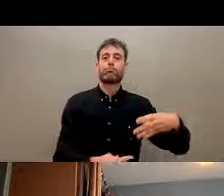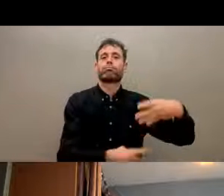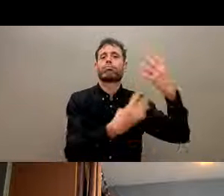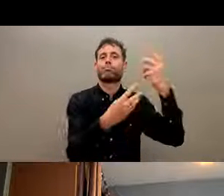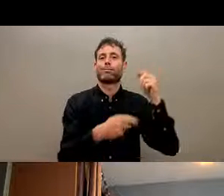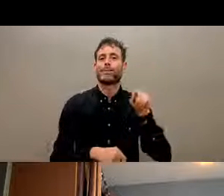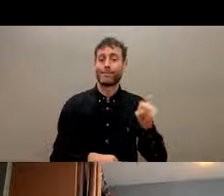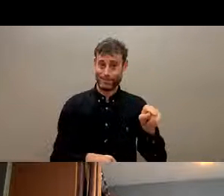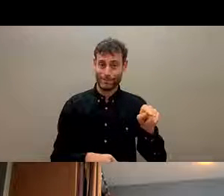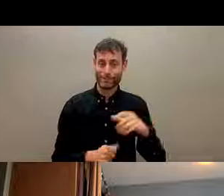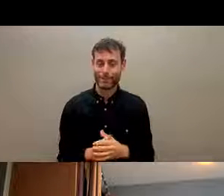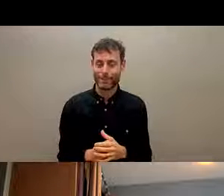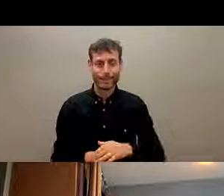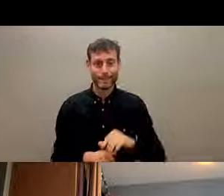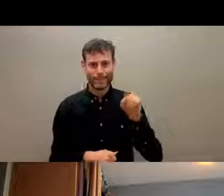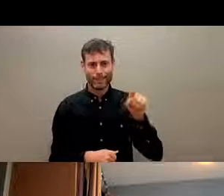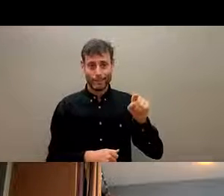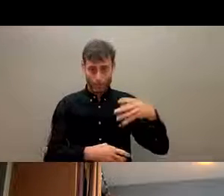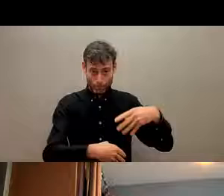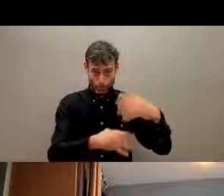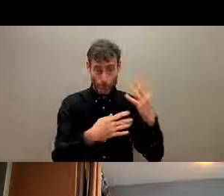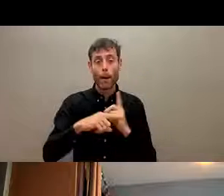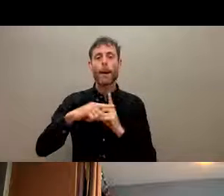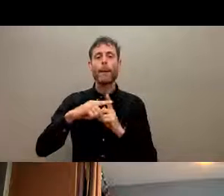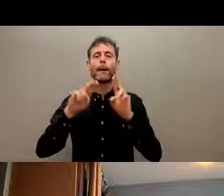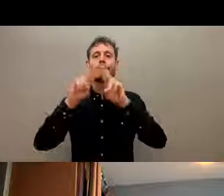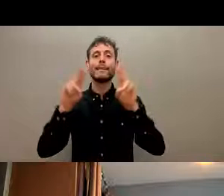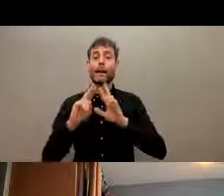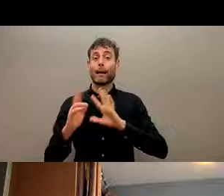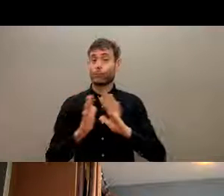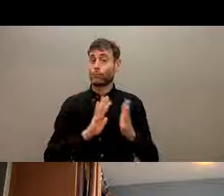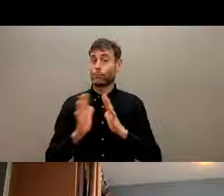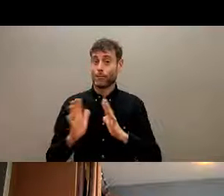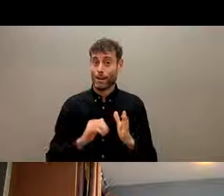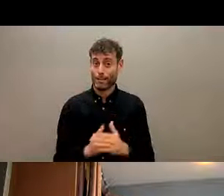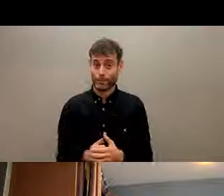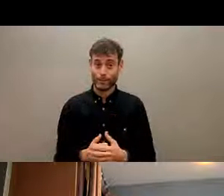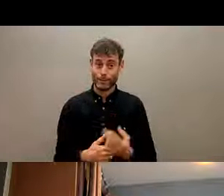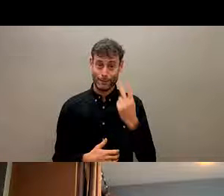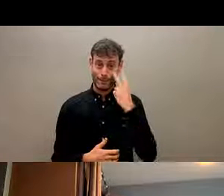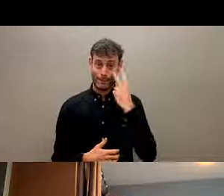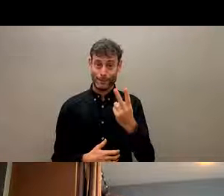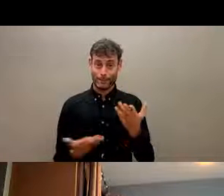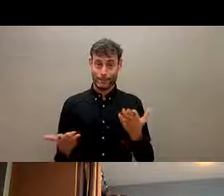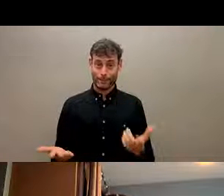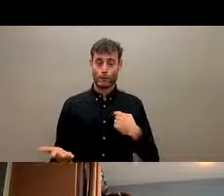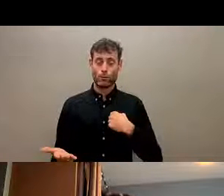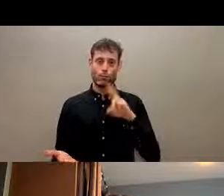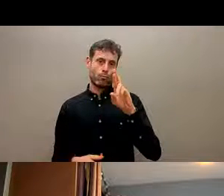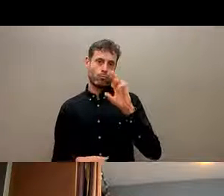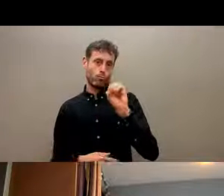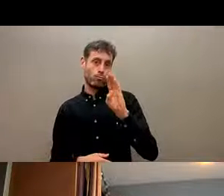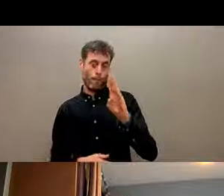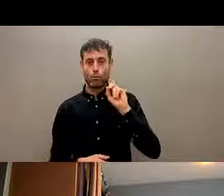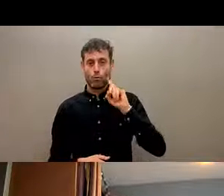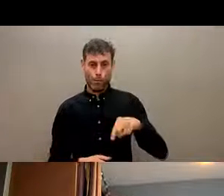you. We're going to have the International Sign Language interpreter, and Robert there is working away, trying to keep up with me, which